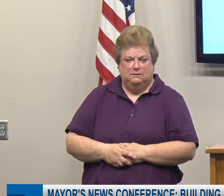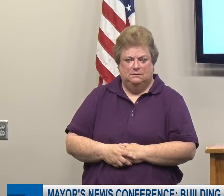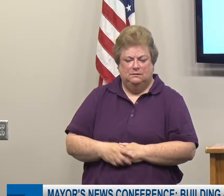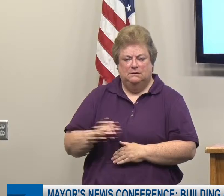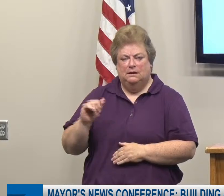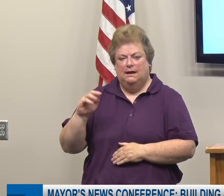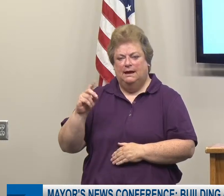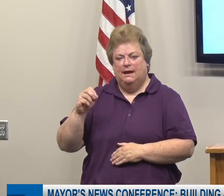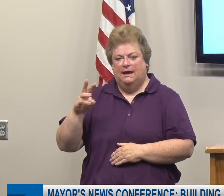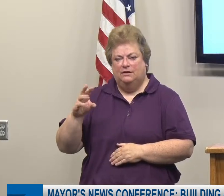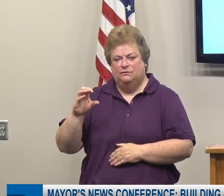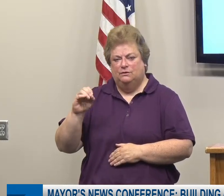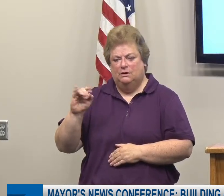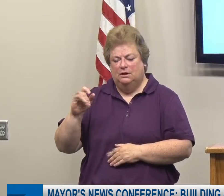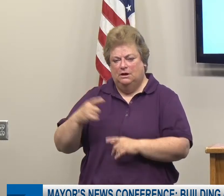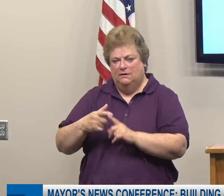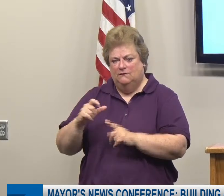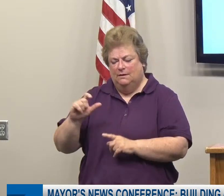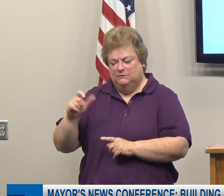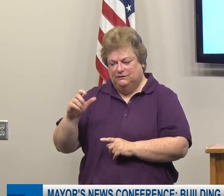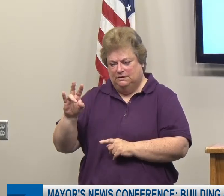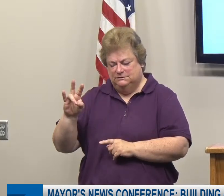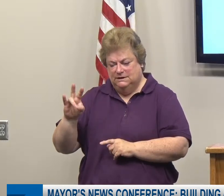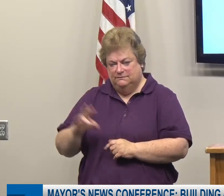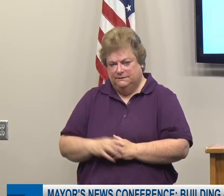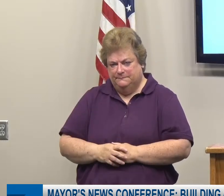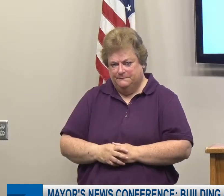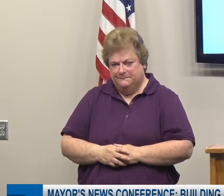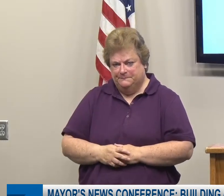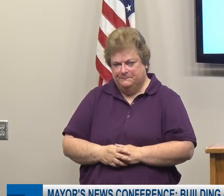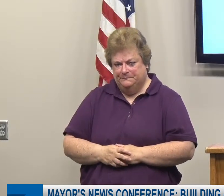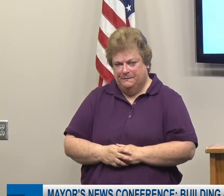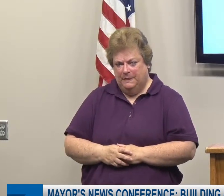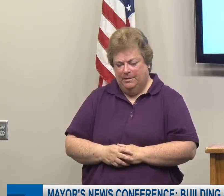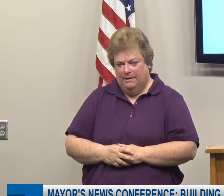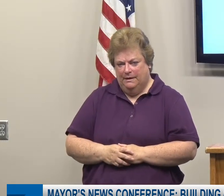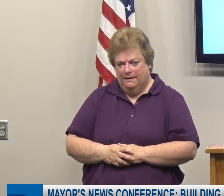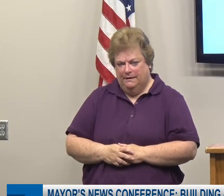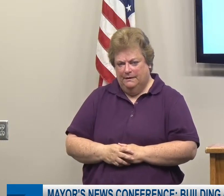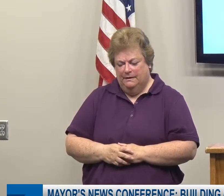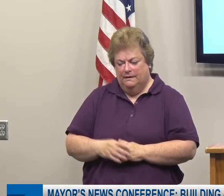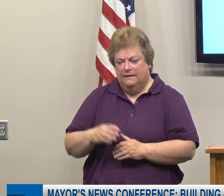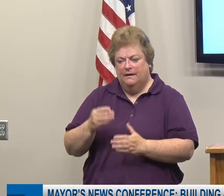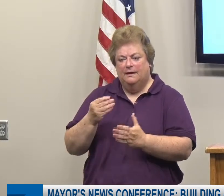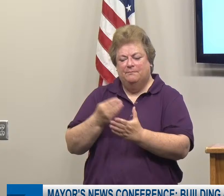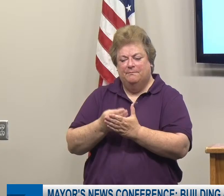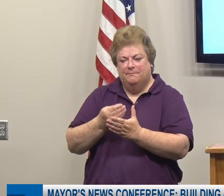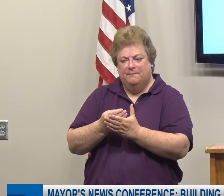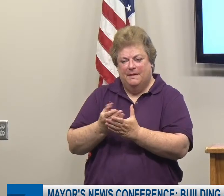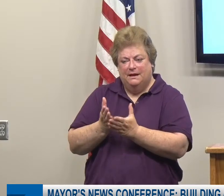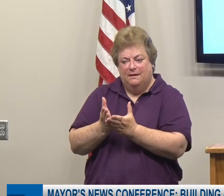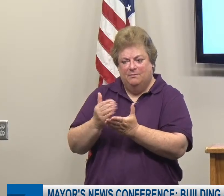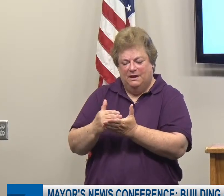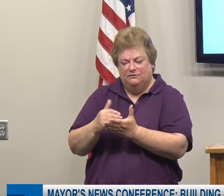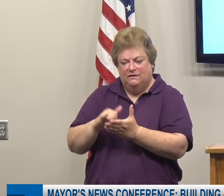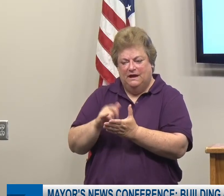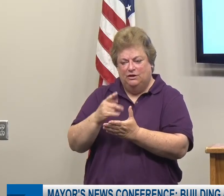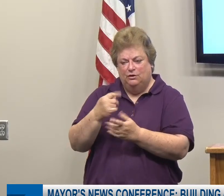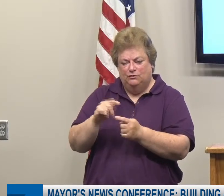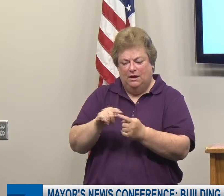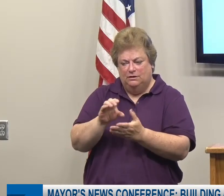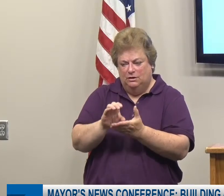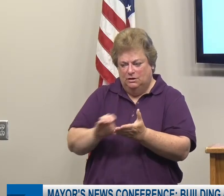And Mayor Andrew from Channel 7 again. How much of a part of the budget that you guys are trying to redirect to some of